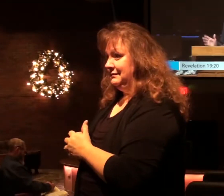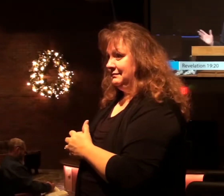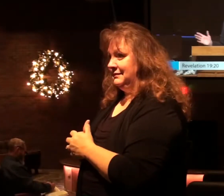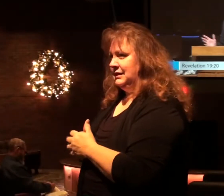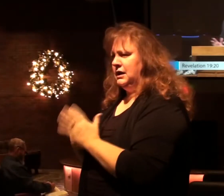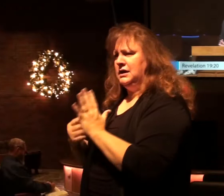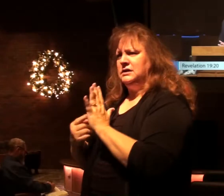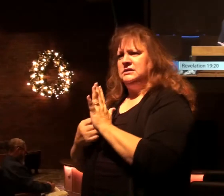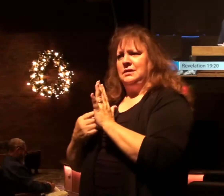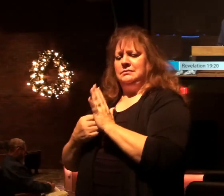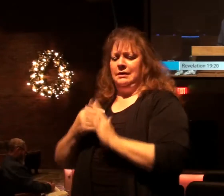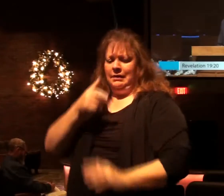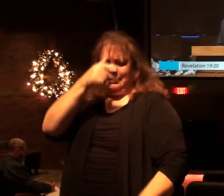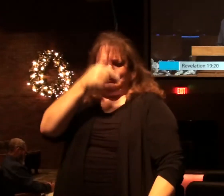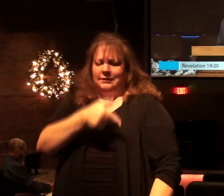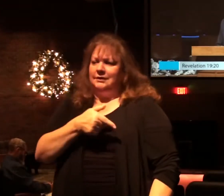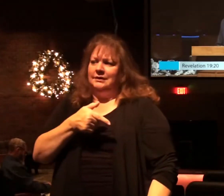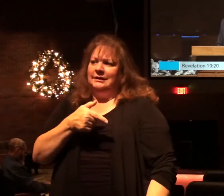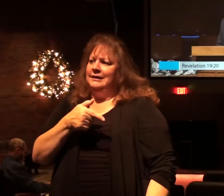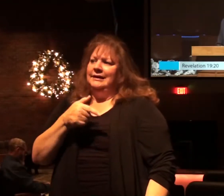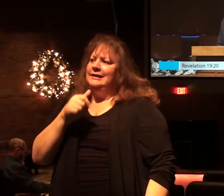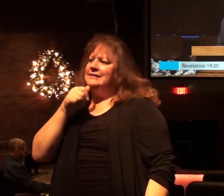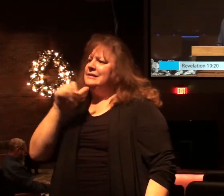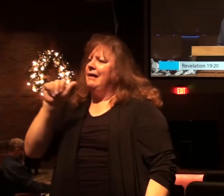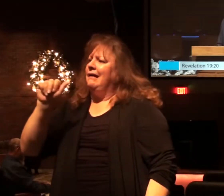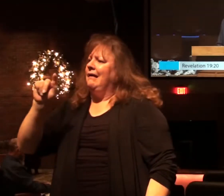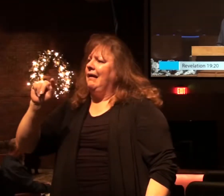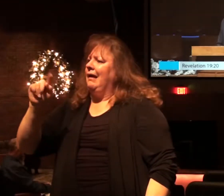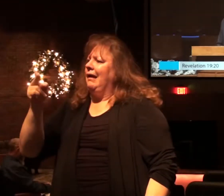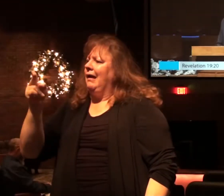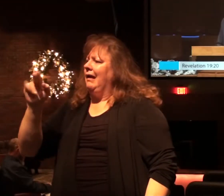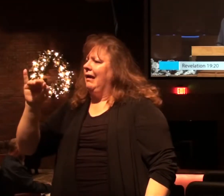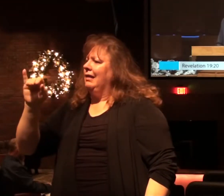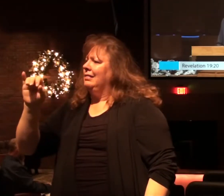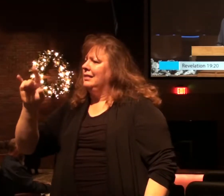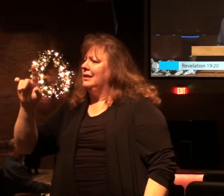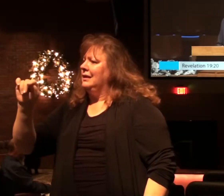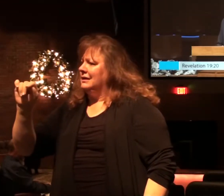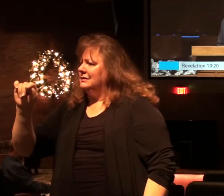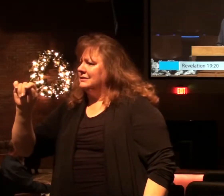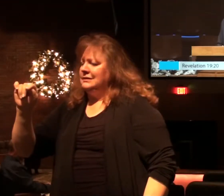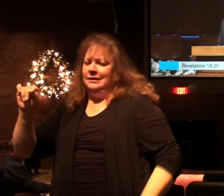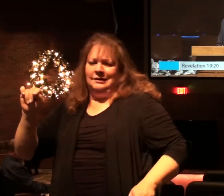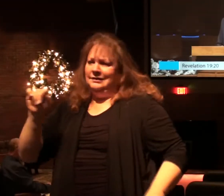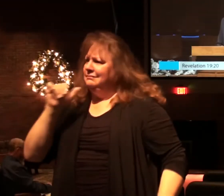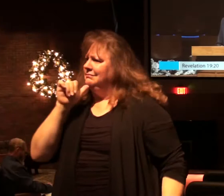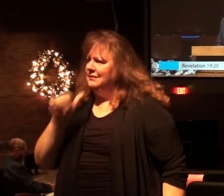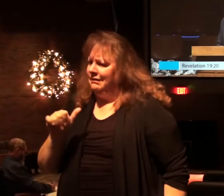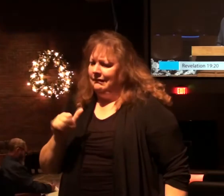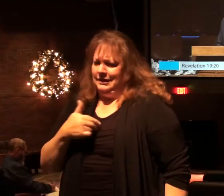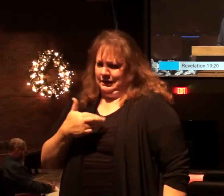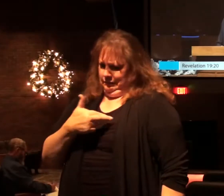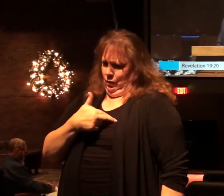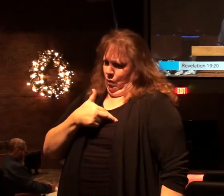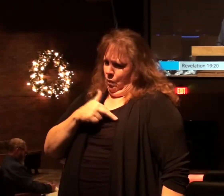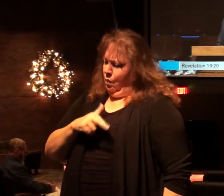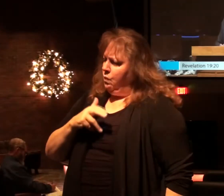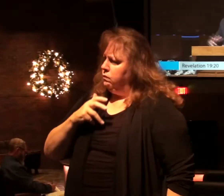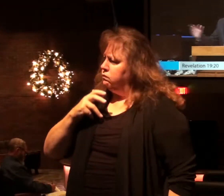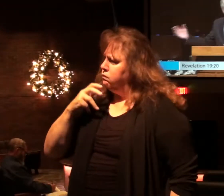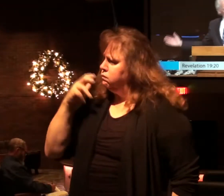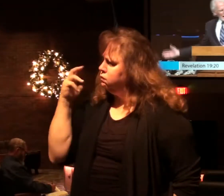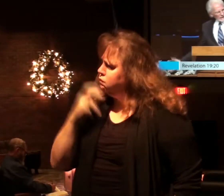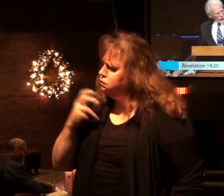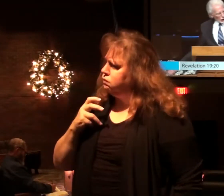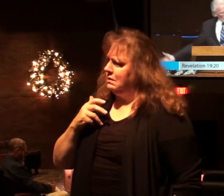I think sometimes the devil is an atheist. He is not. And the devil is a very religious being. And